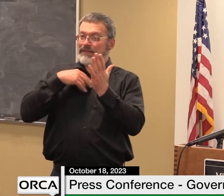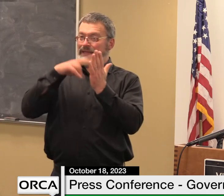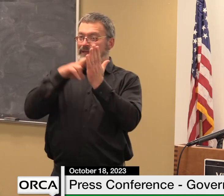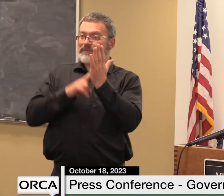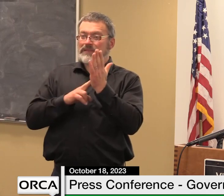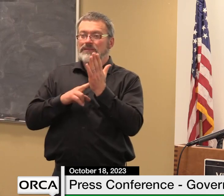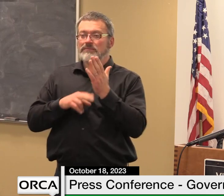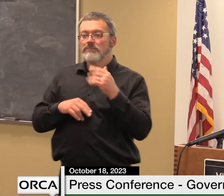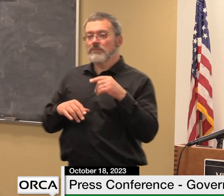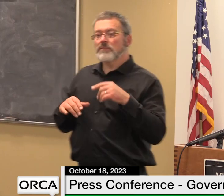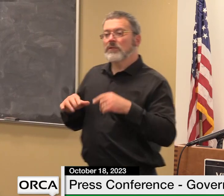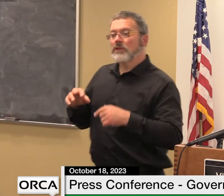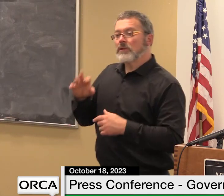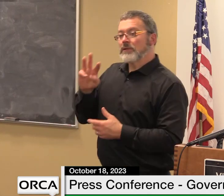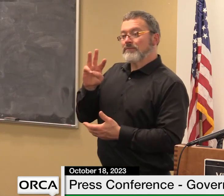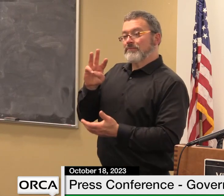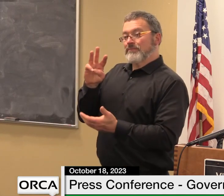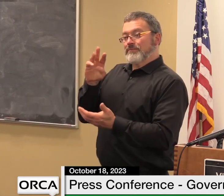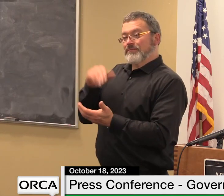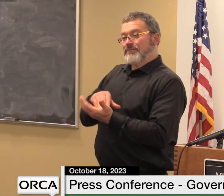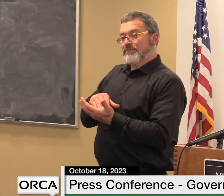$6,879, sir.